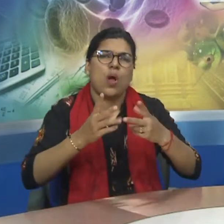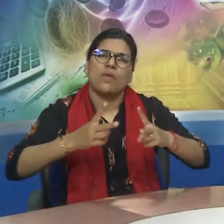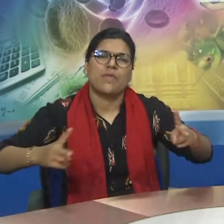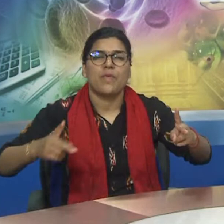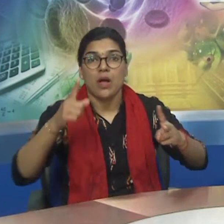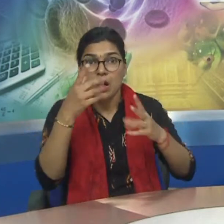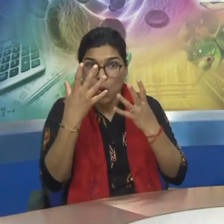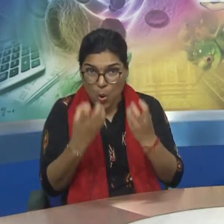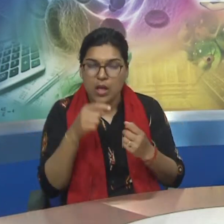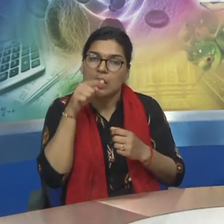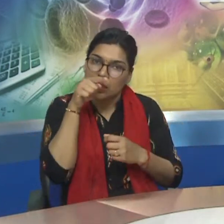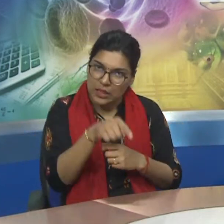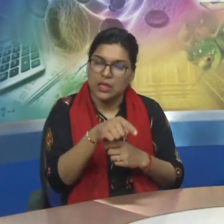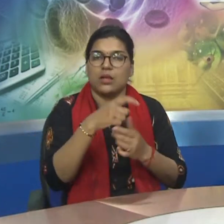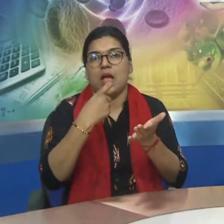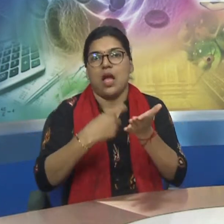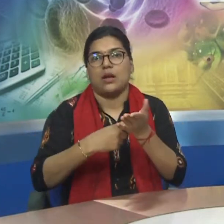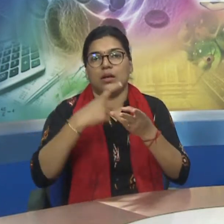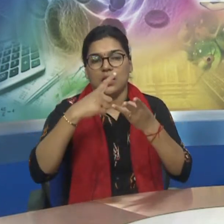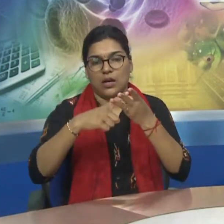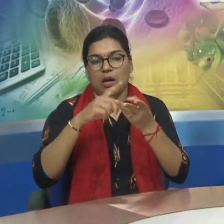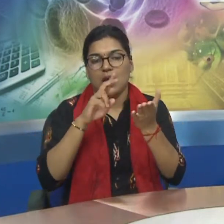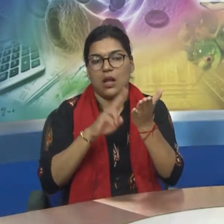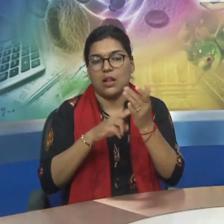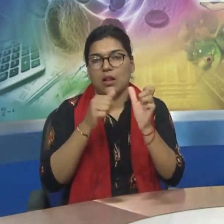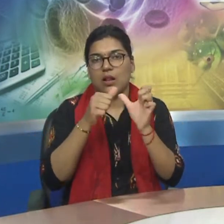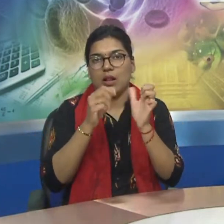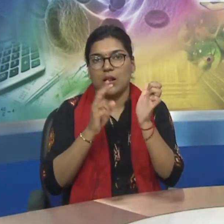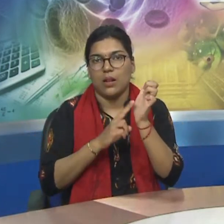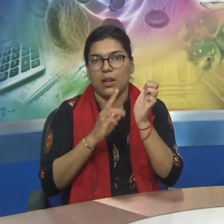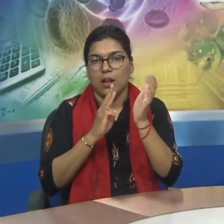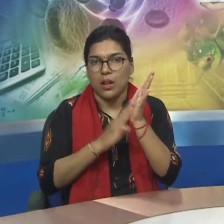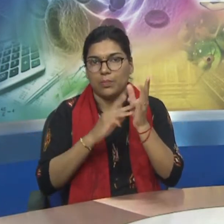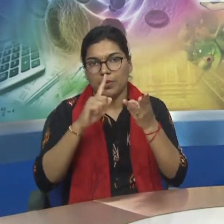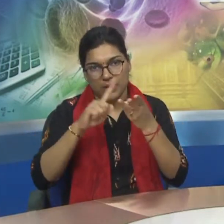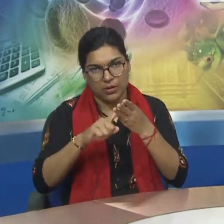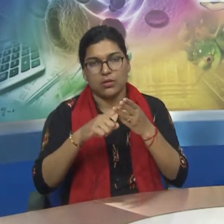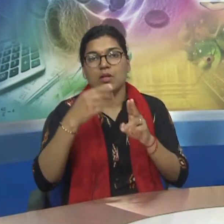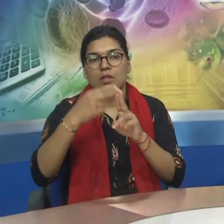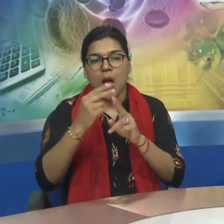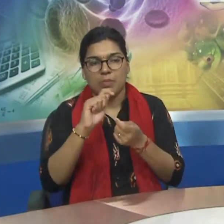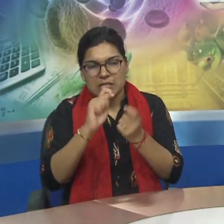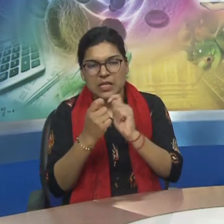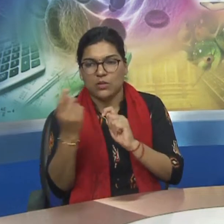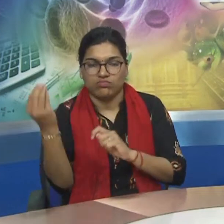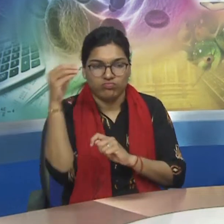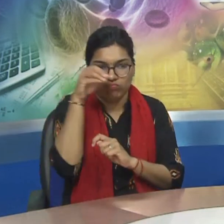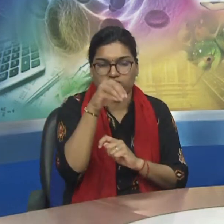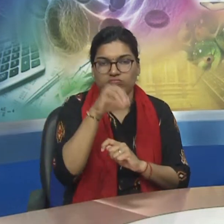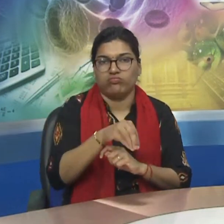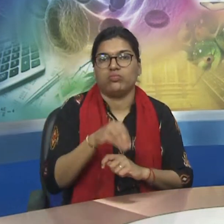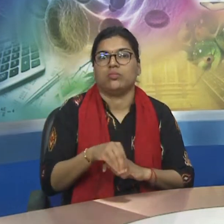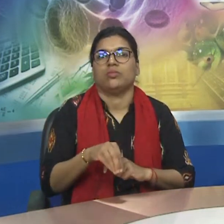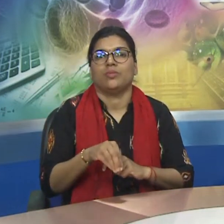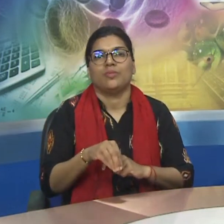that we use that rename option. For this we do right click on the worksheet